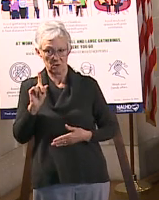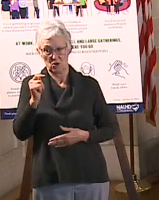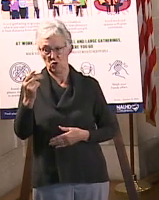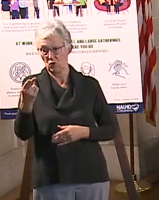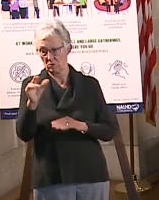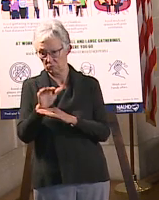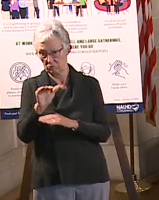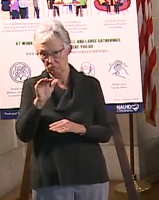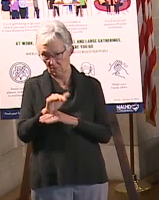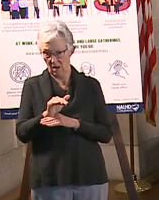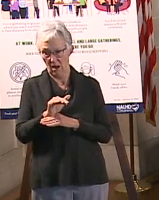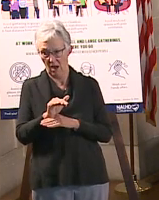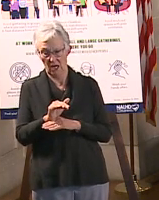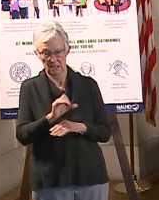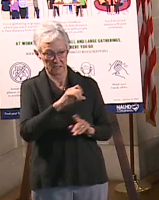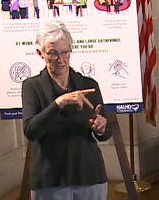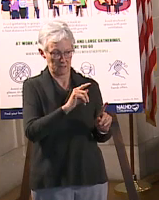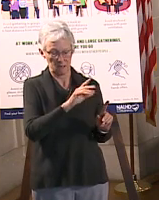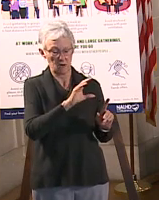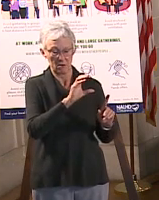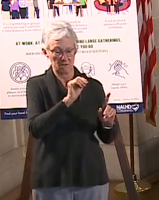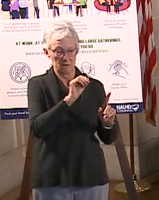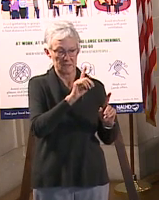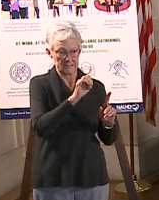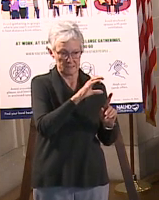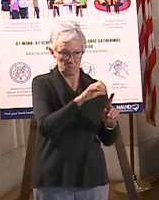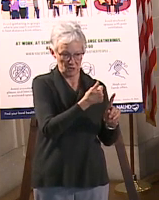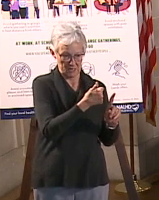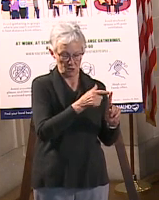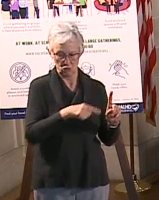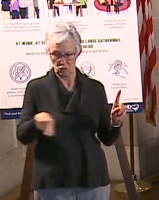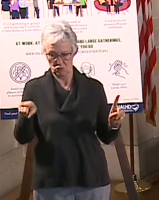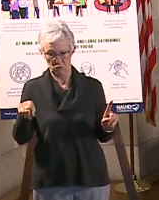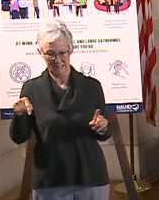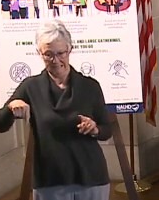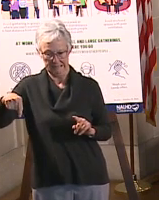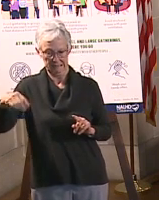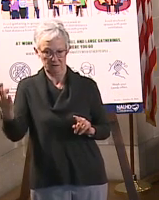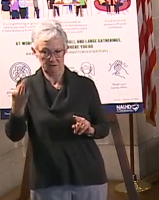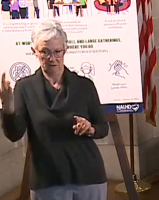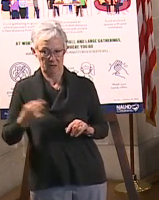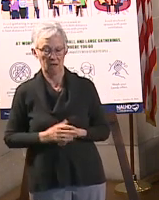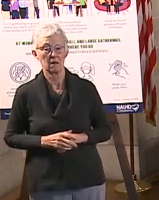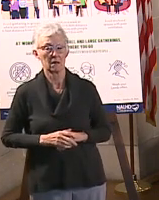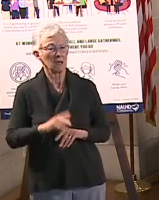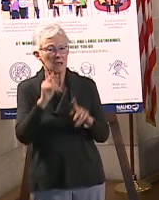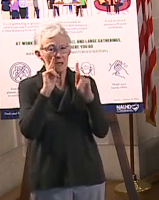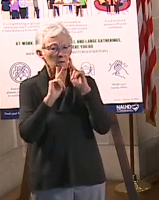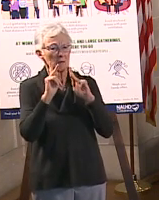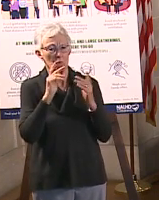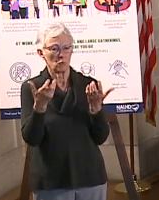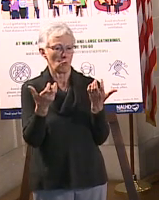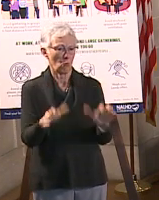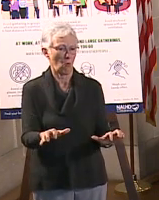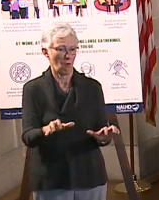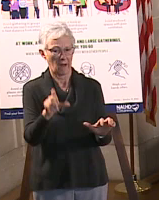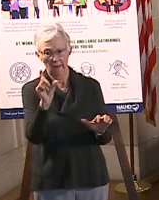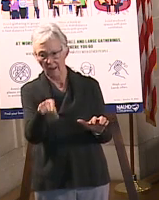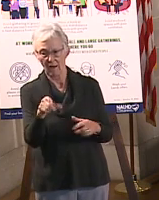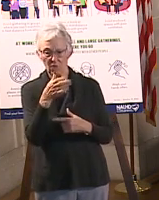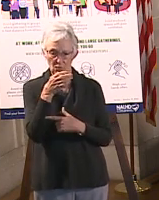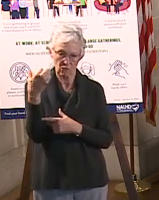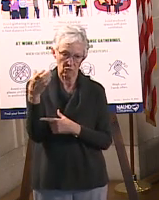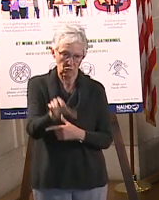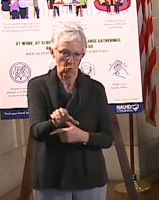runs through Friday. Christmas obviously is coming up. Nobody wants to be isolating or quarantining during a